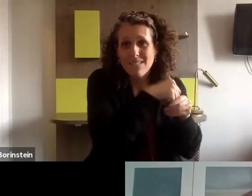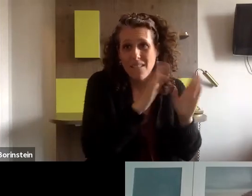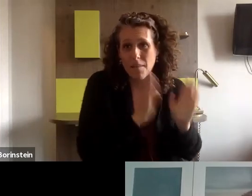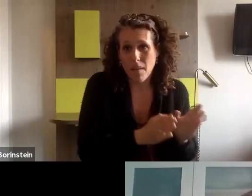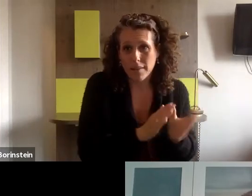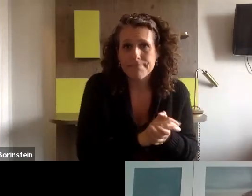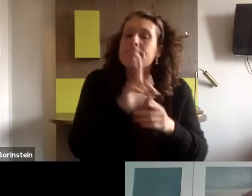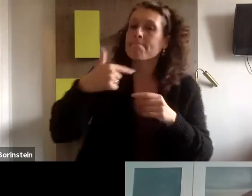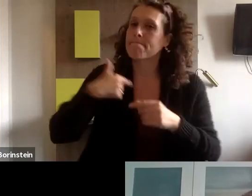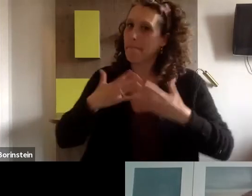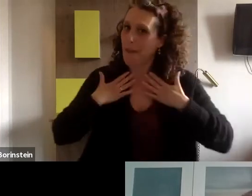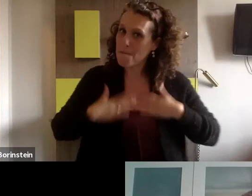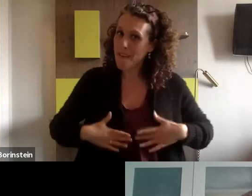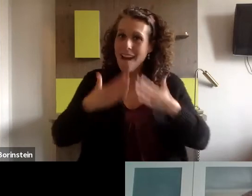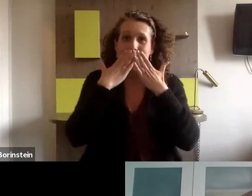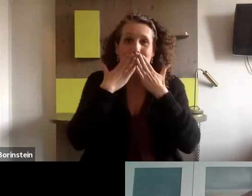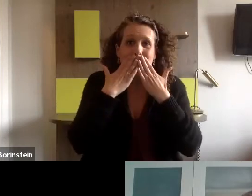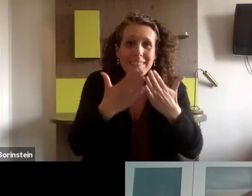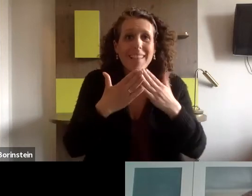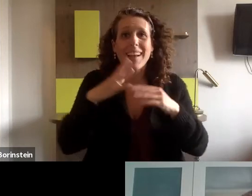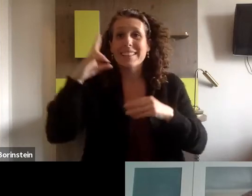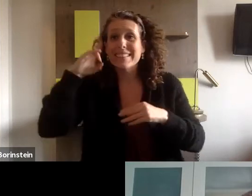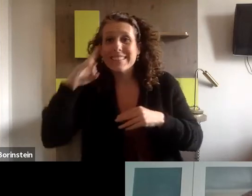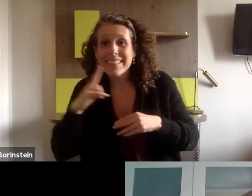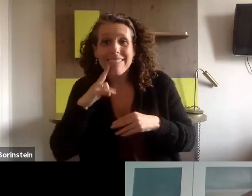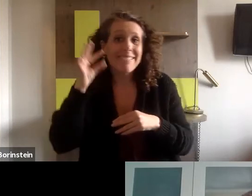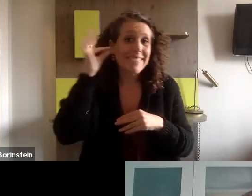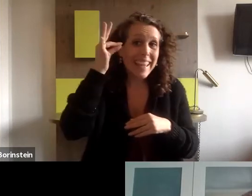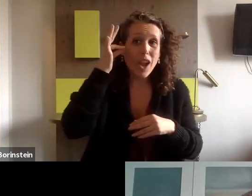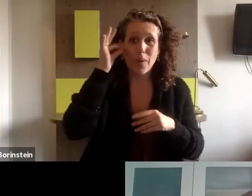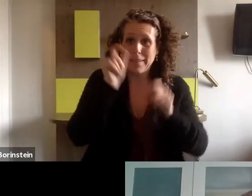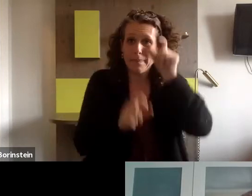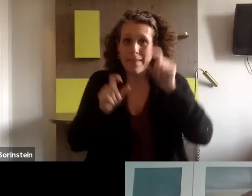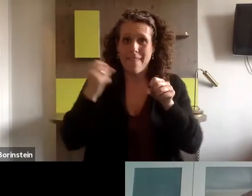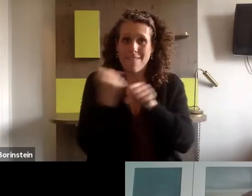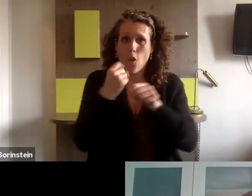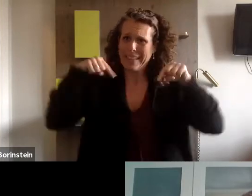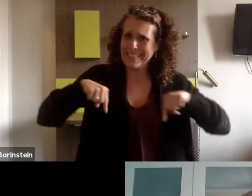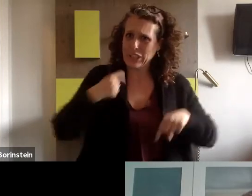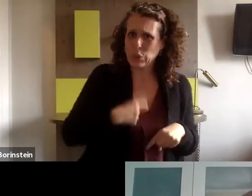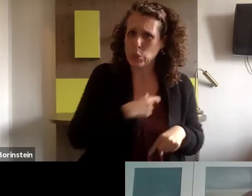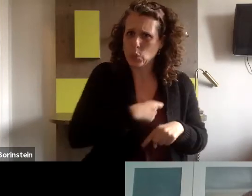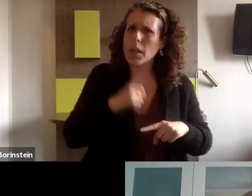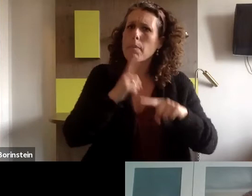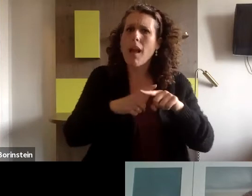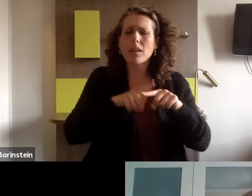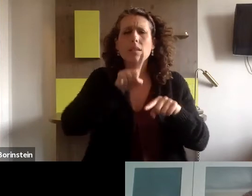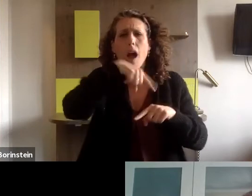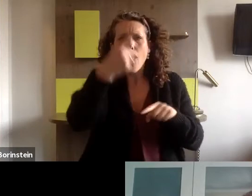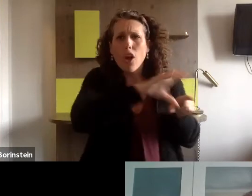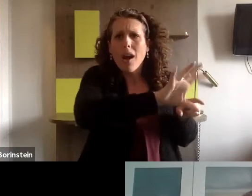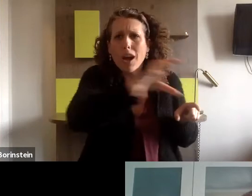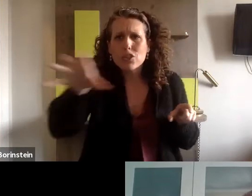thank all deaf and hearing colleagues that have been involved both here in Switzerland, but also in other countries